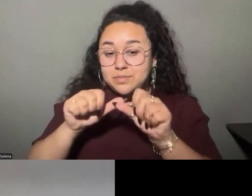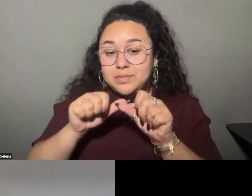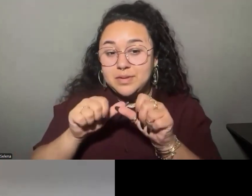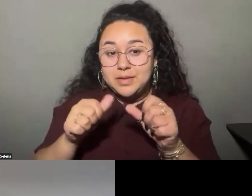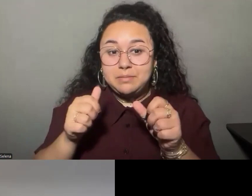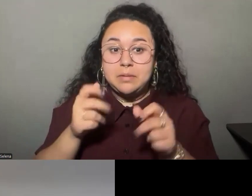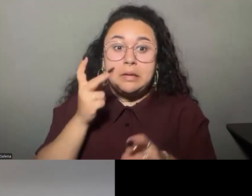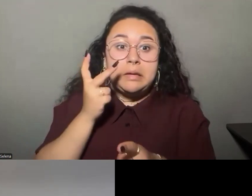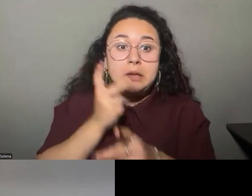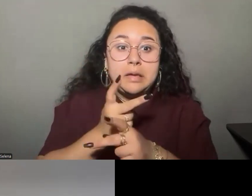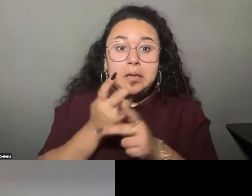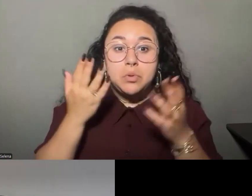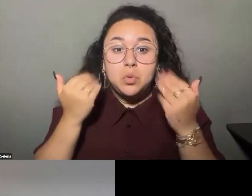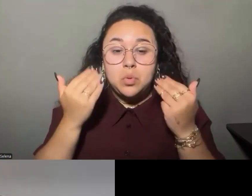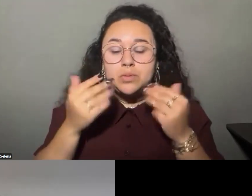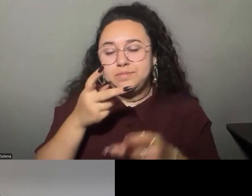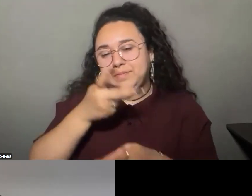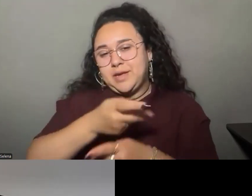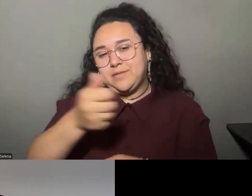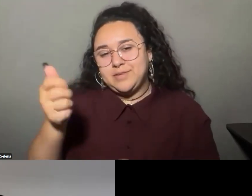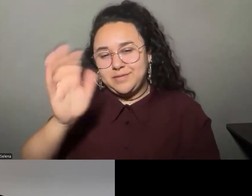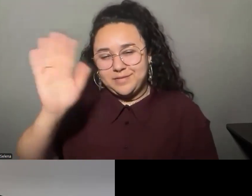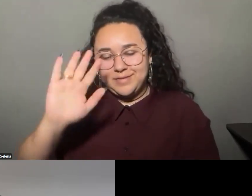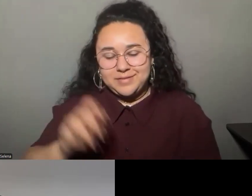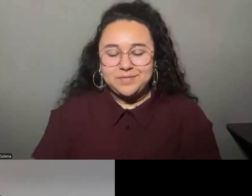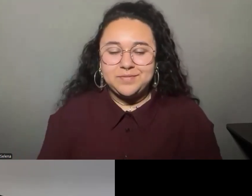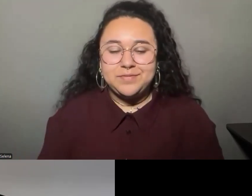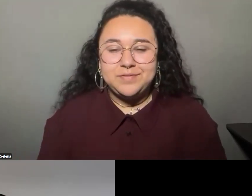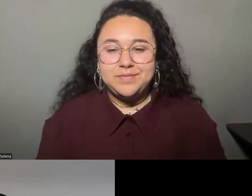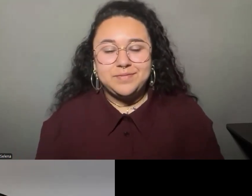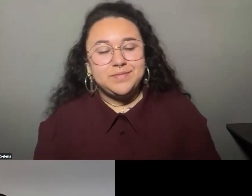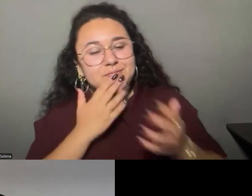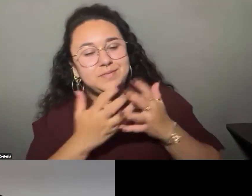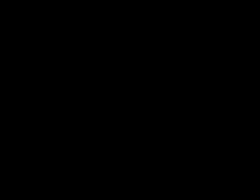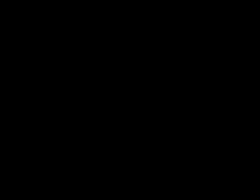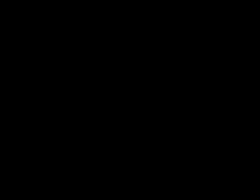Take care. Bye. Thank you all so much. Bye.